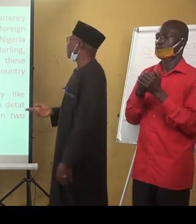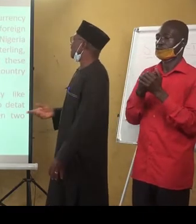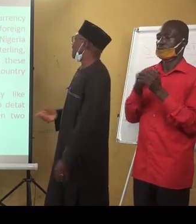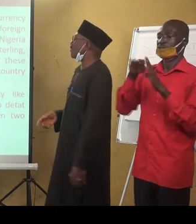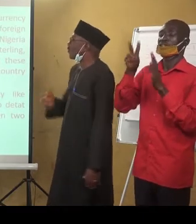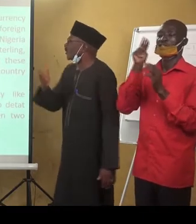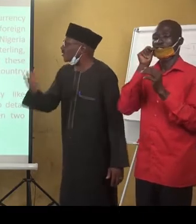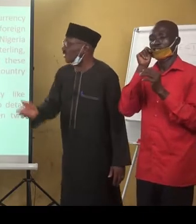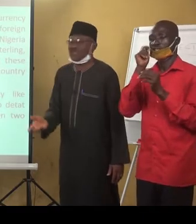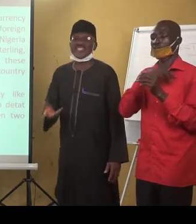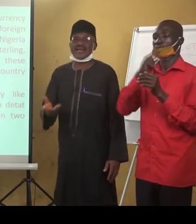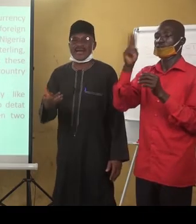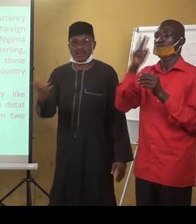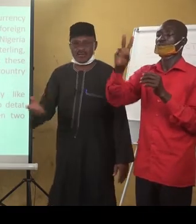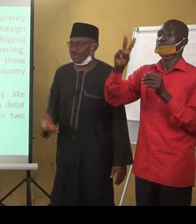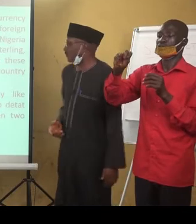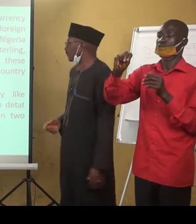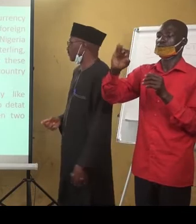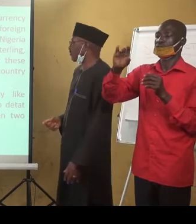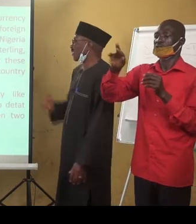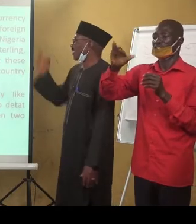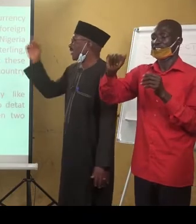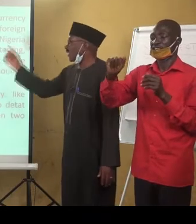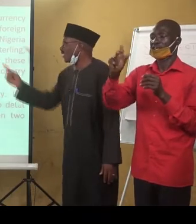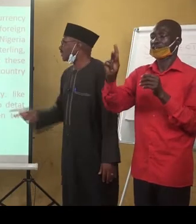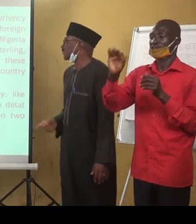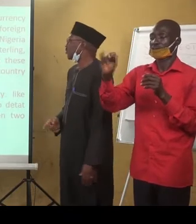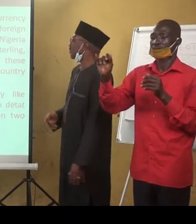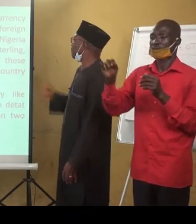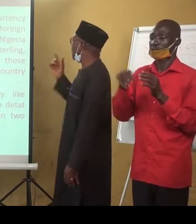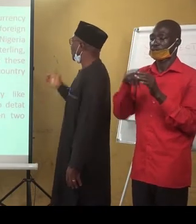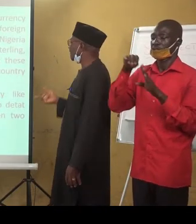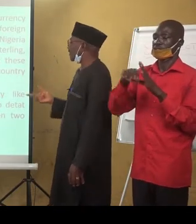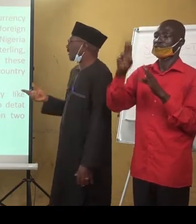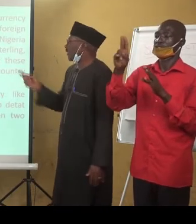in Nigeria, we trade with Naira and Kobo. In